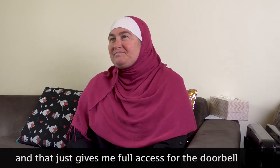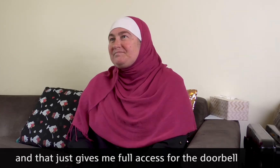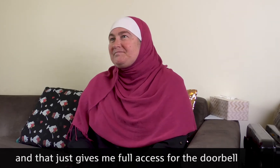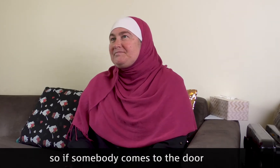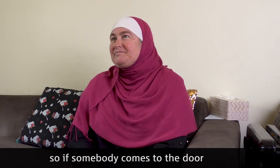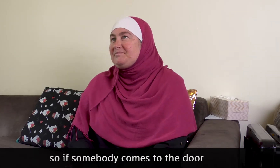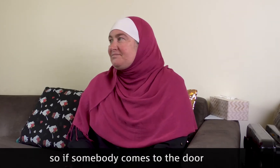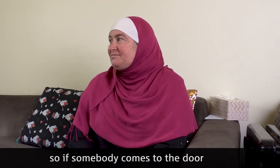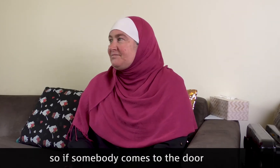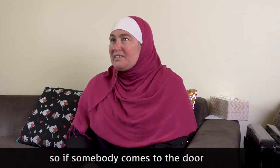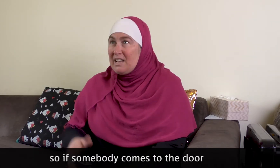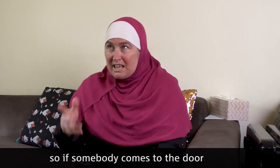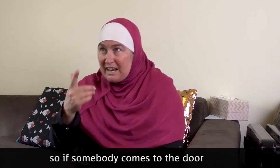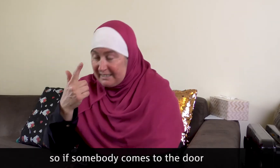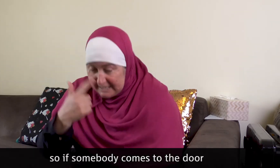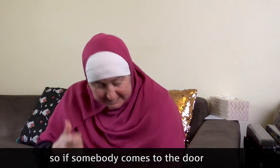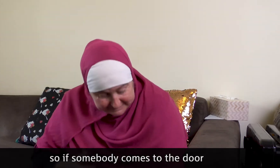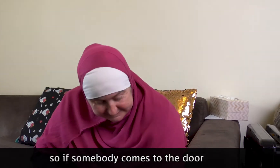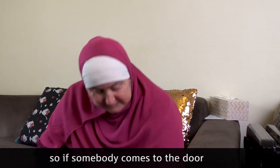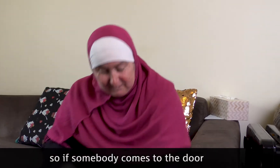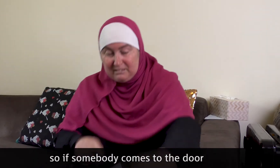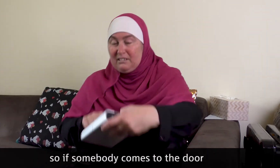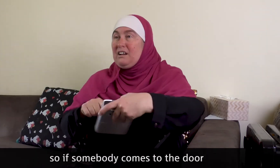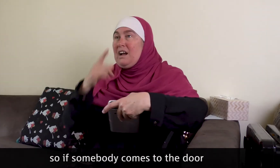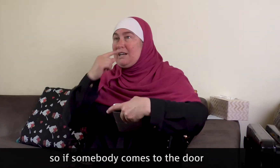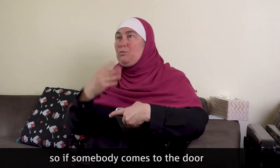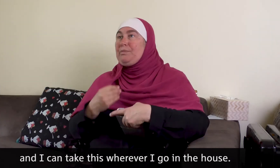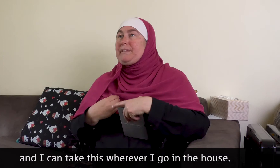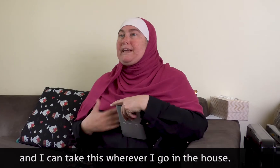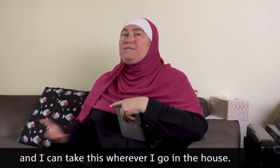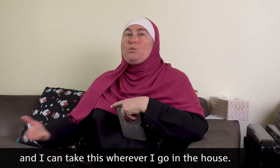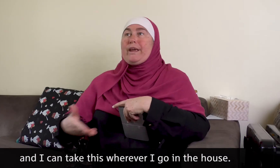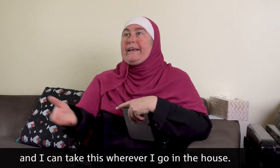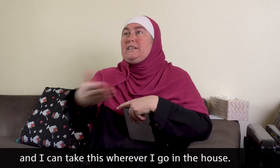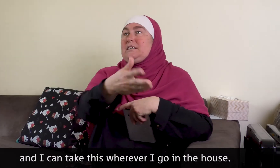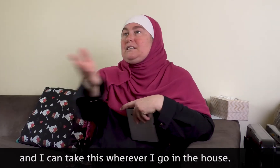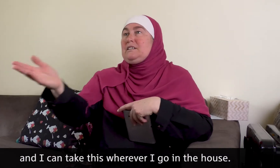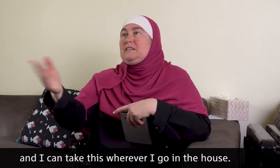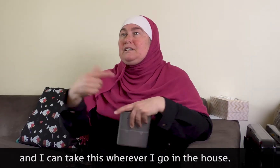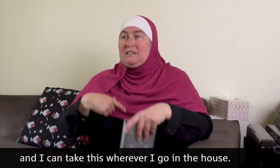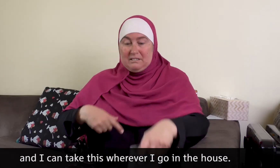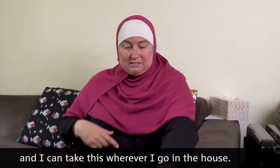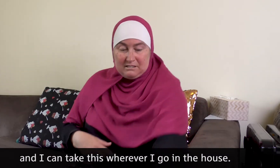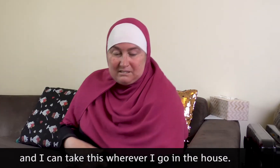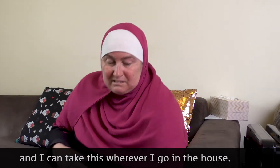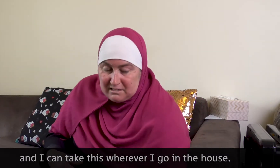doorbell. So if somebody comes to the door, and I can take this wherever I go in the house.